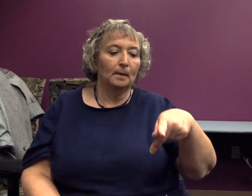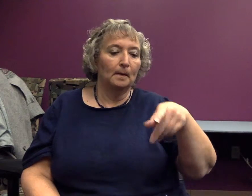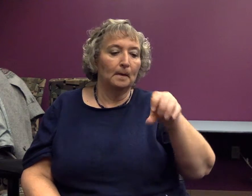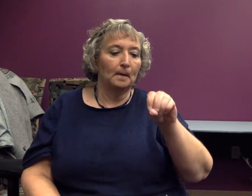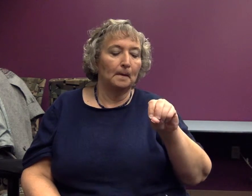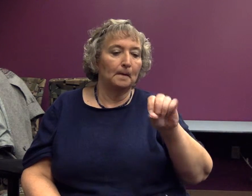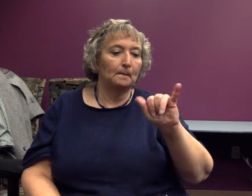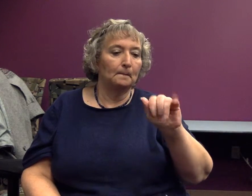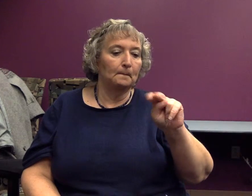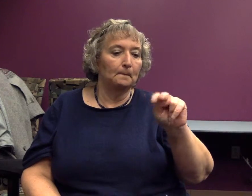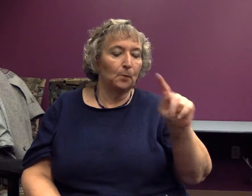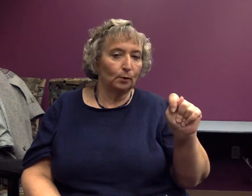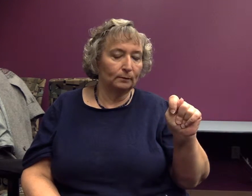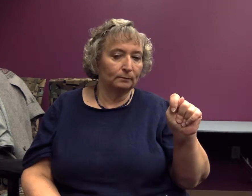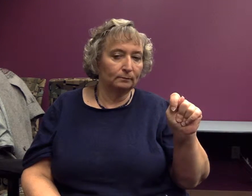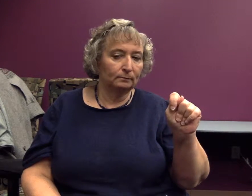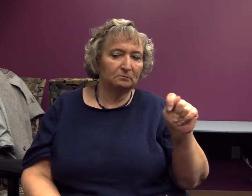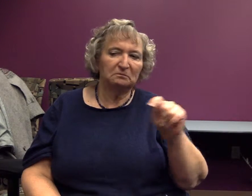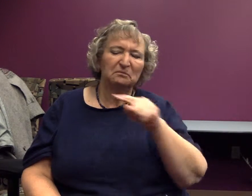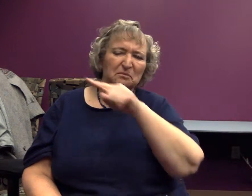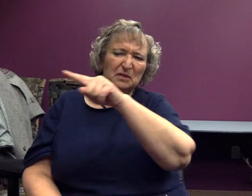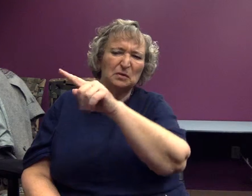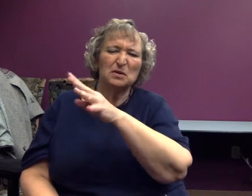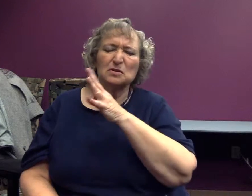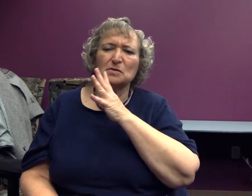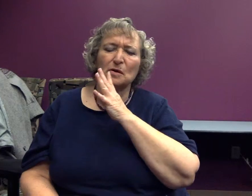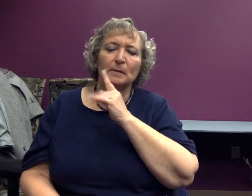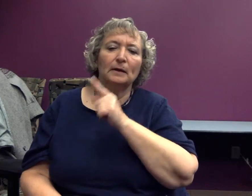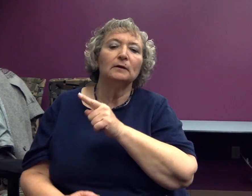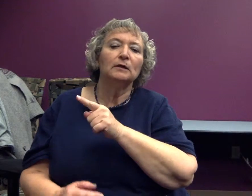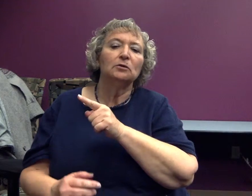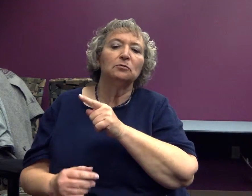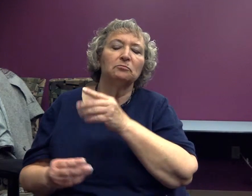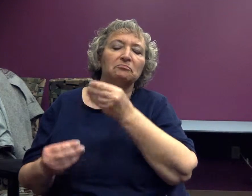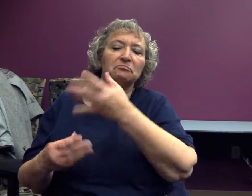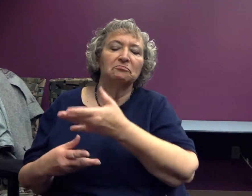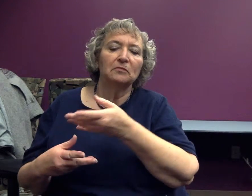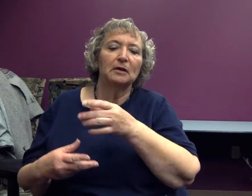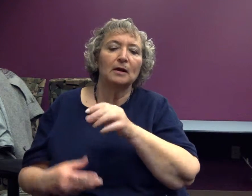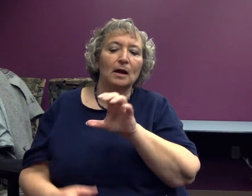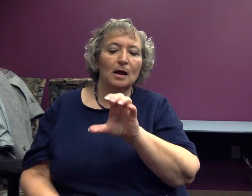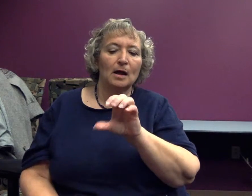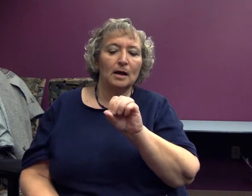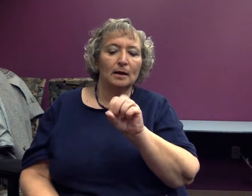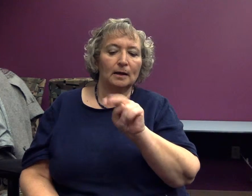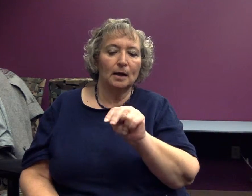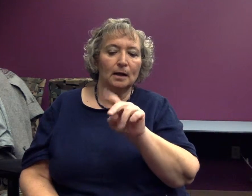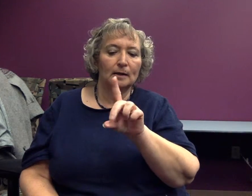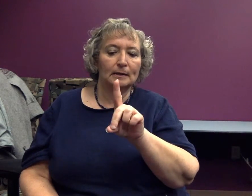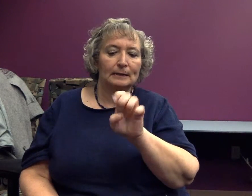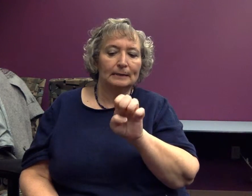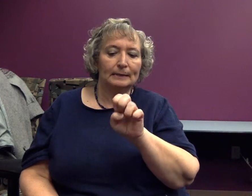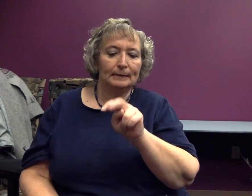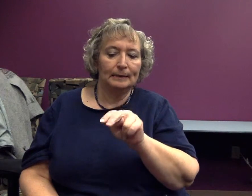This is the one that Curtis was talking about when he gave us an example of condensation. You're looking at the temperature at